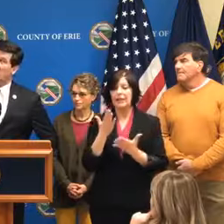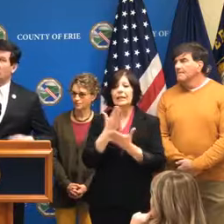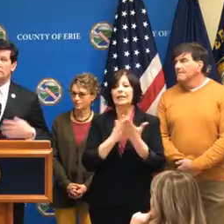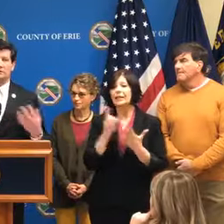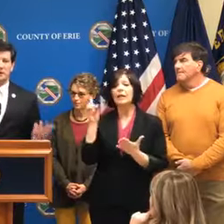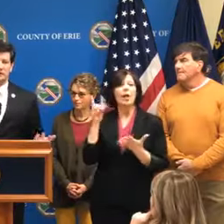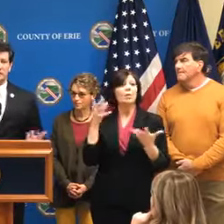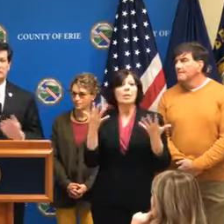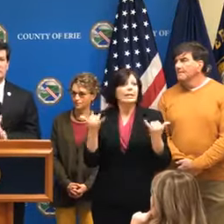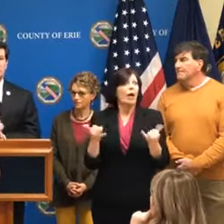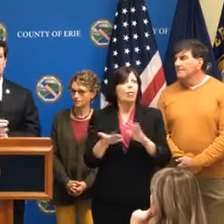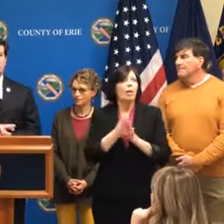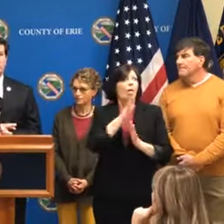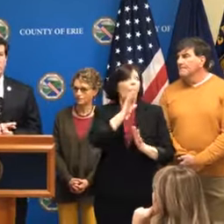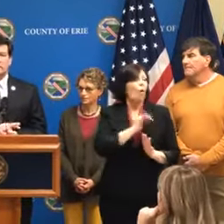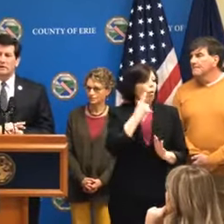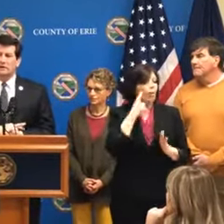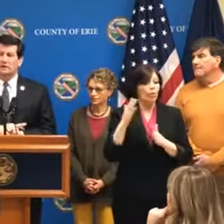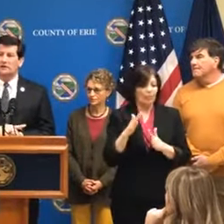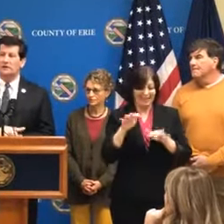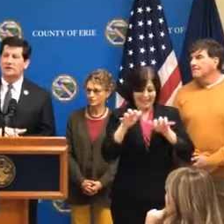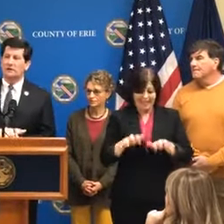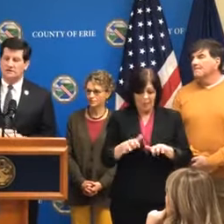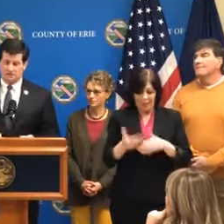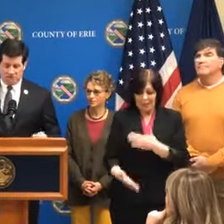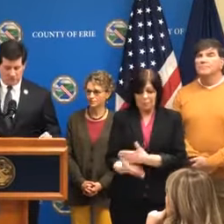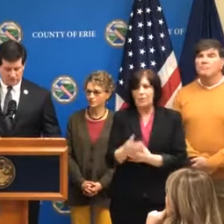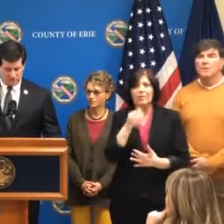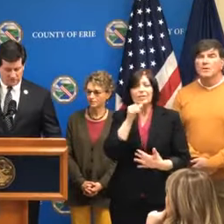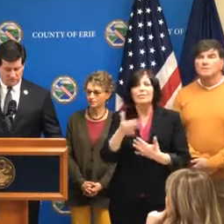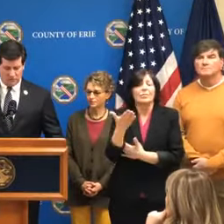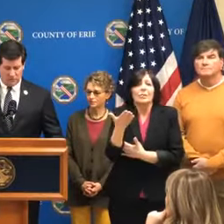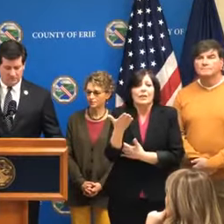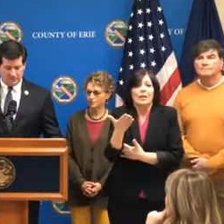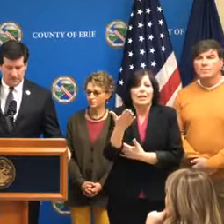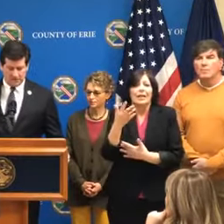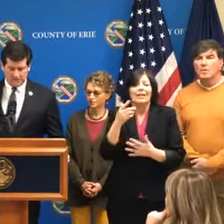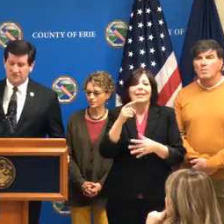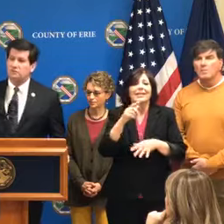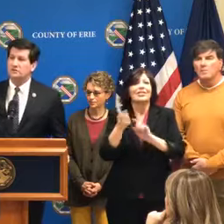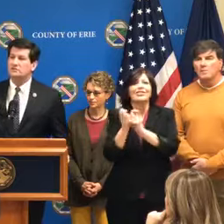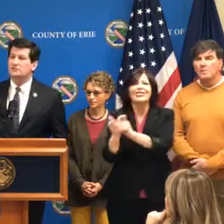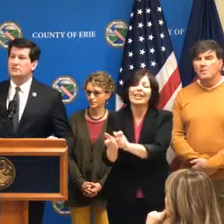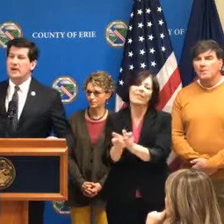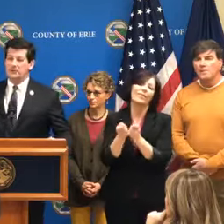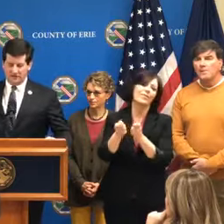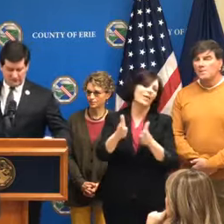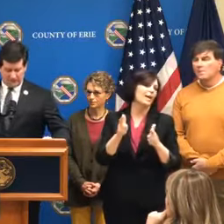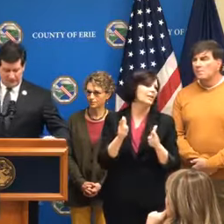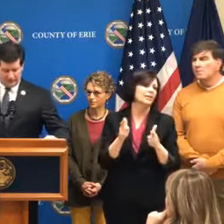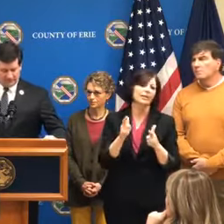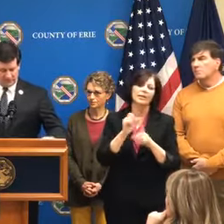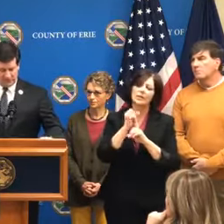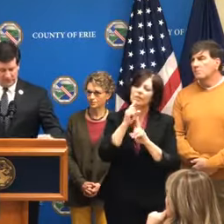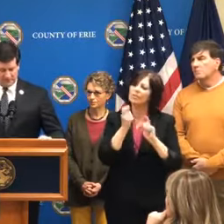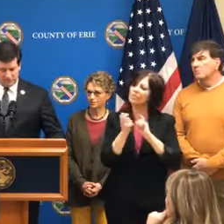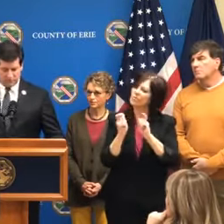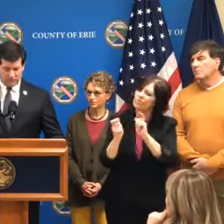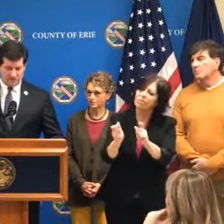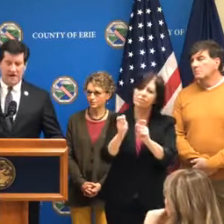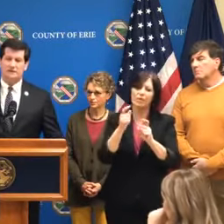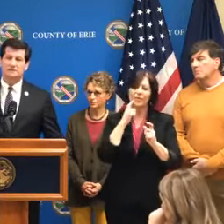may already be outdated from when it was prepared yesterday and earlier this morning. The situation is rapidly evolving, and for the